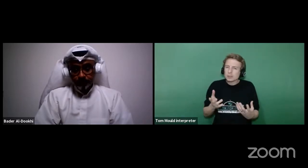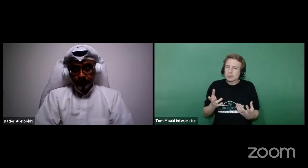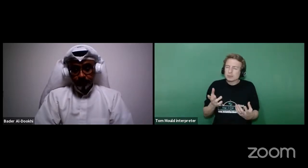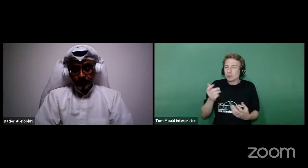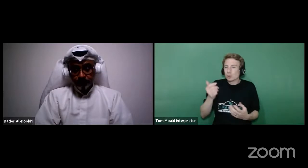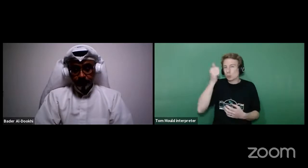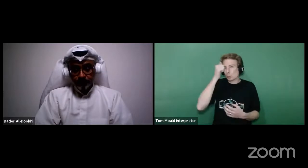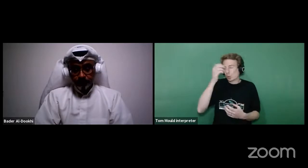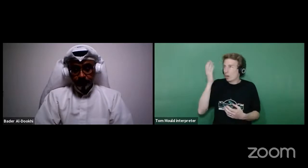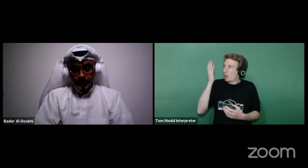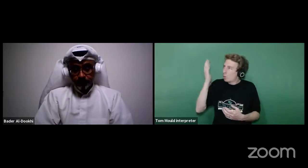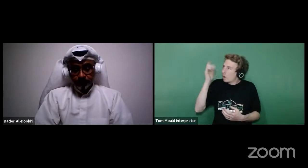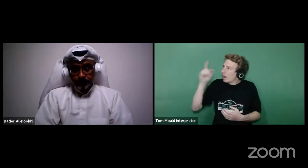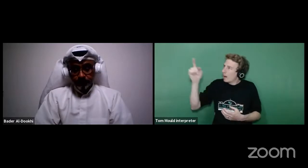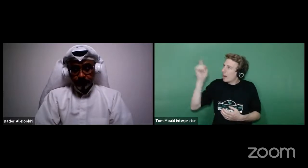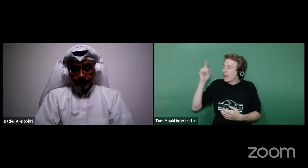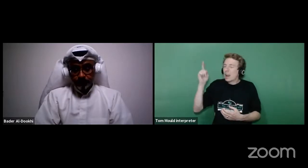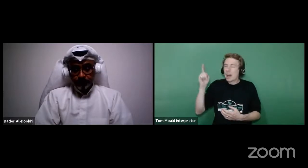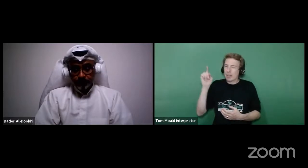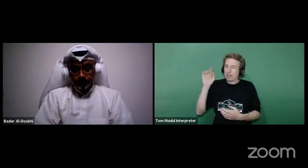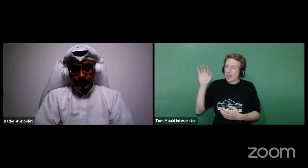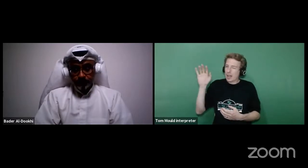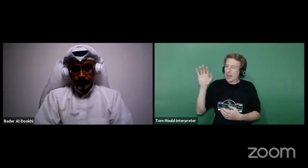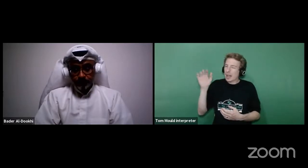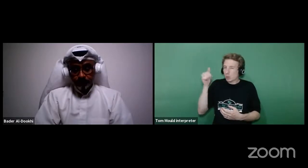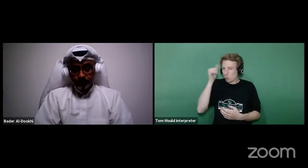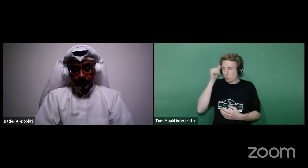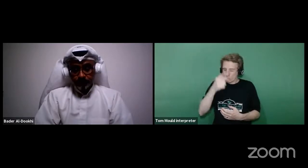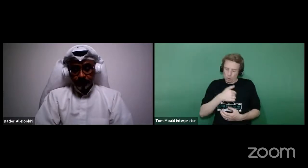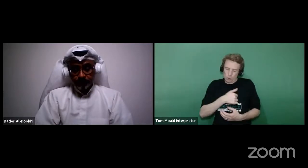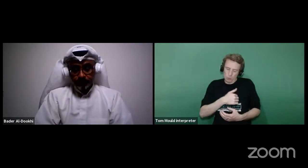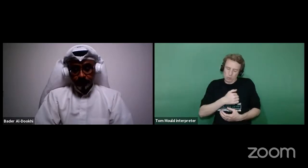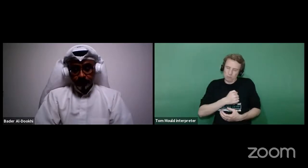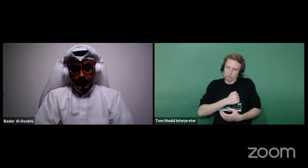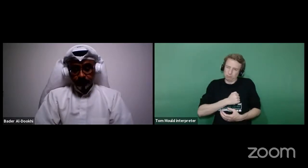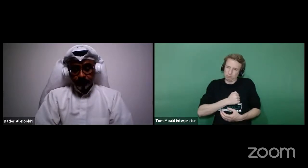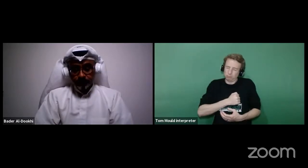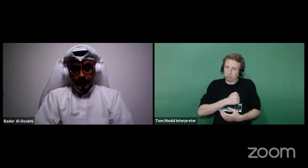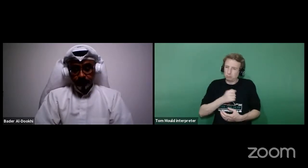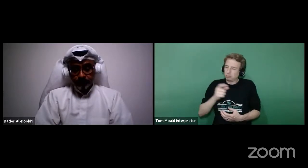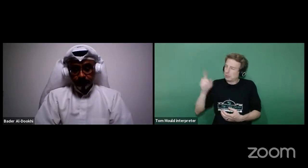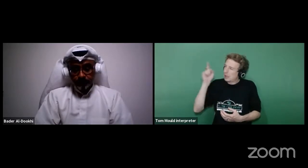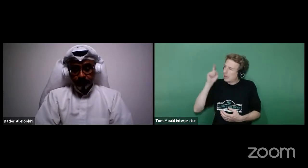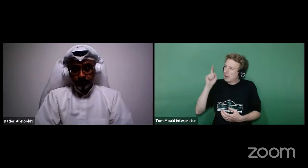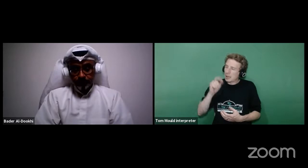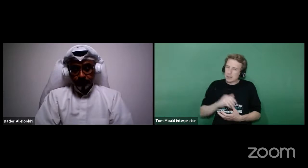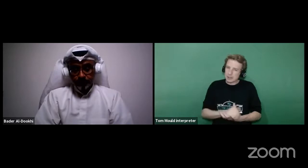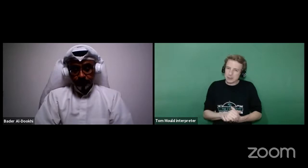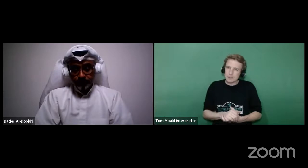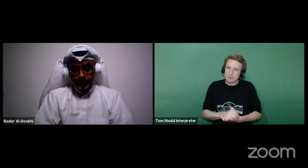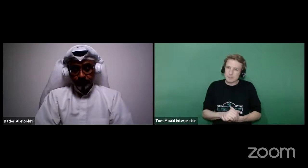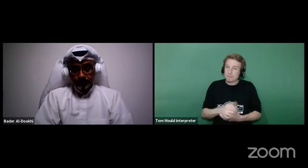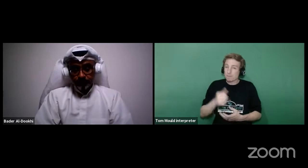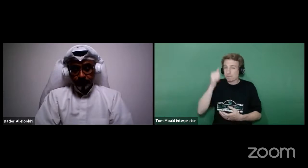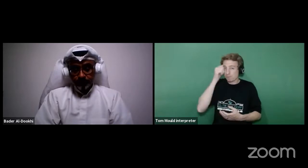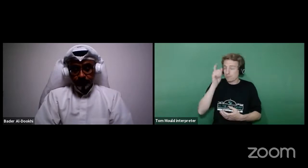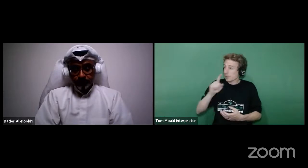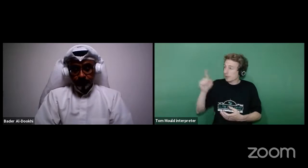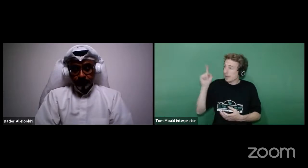awareness of Allah within their heart, and their awareness that this is something that will be that He will not be pleased